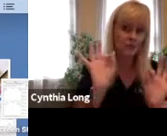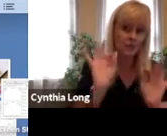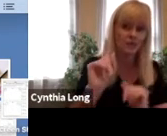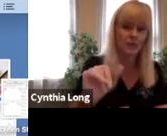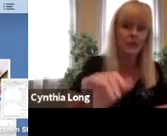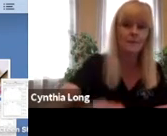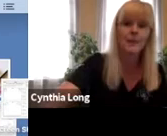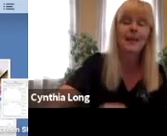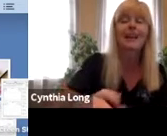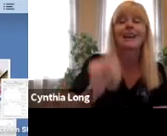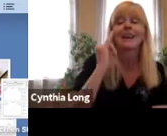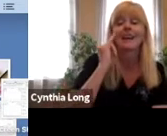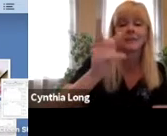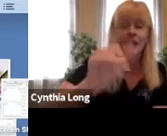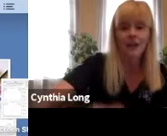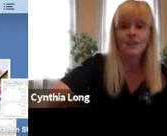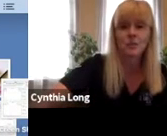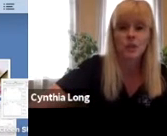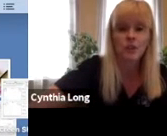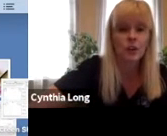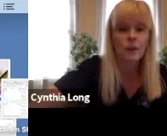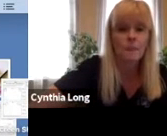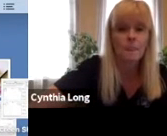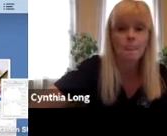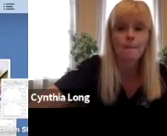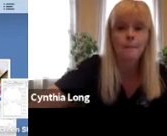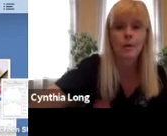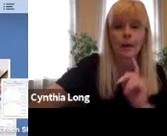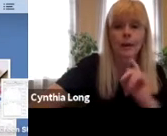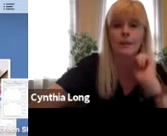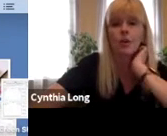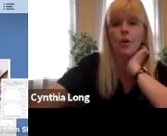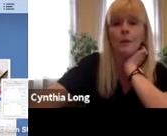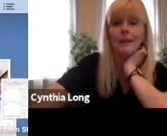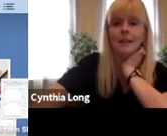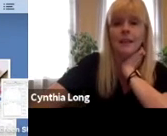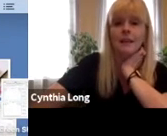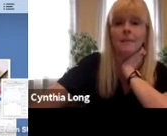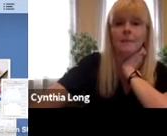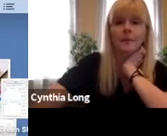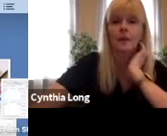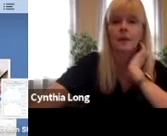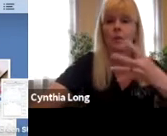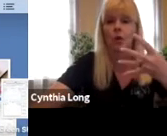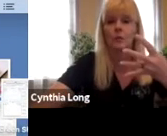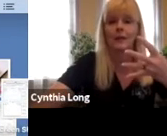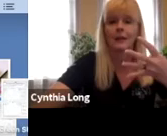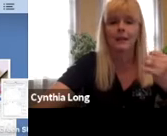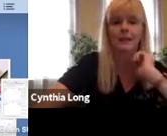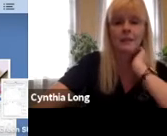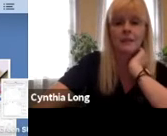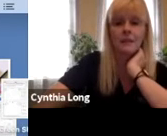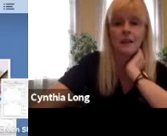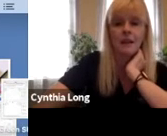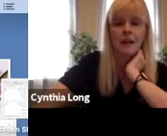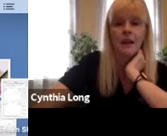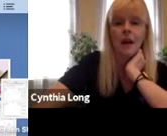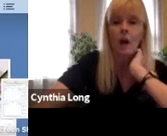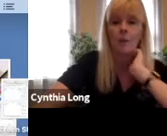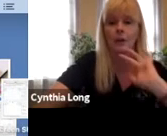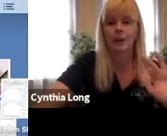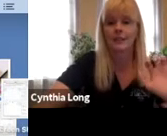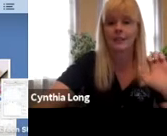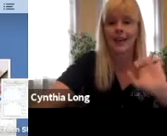worksheet, absolutely free. Now here's where you do it. Okay, let's go open this again. We're opening